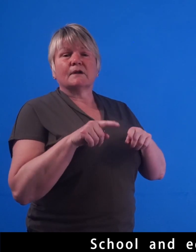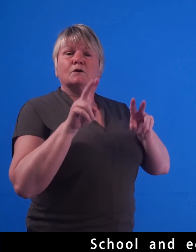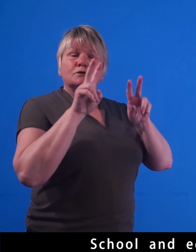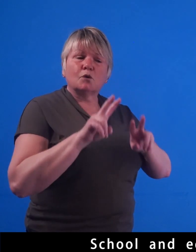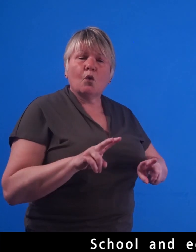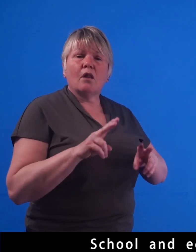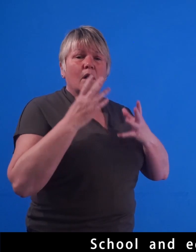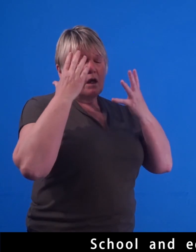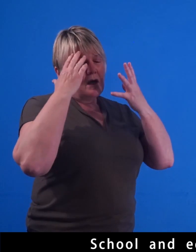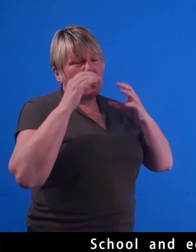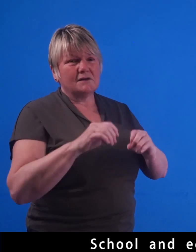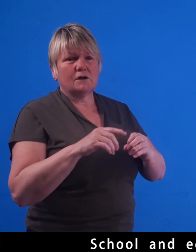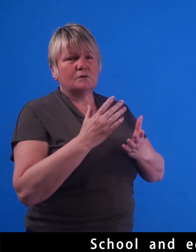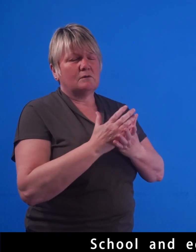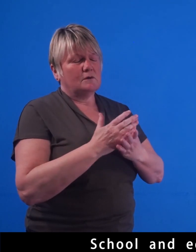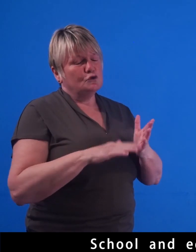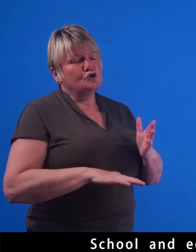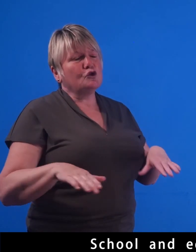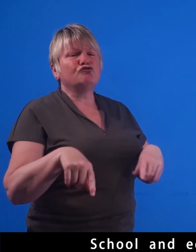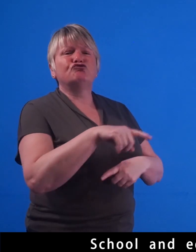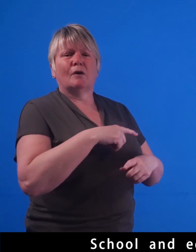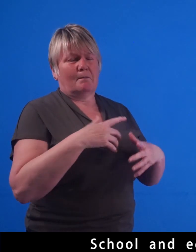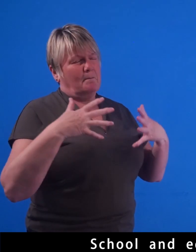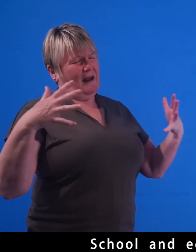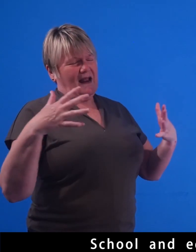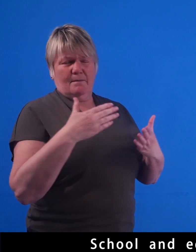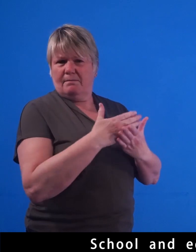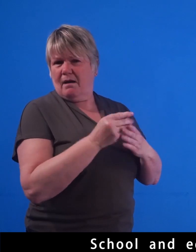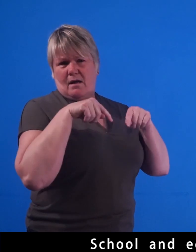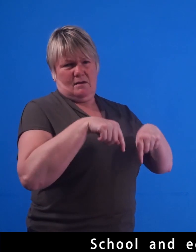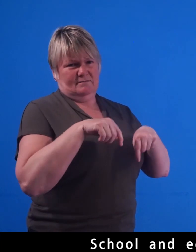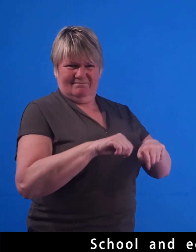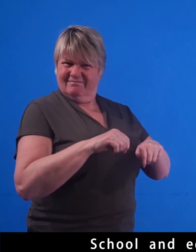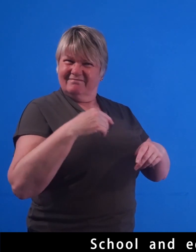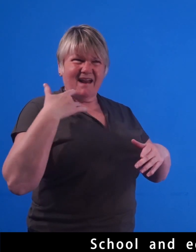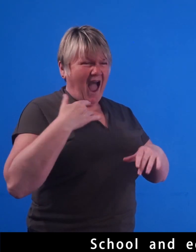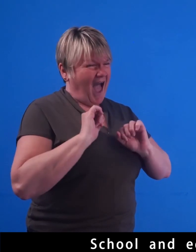School and education have played a large part in the lives of children for centuries.